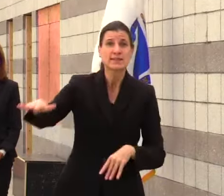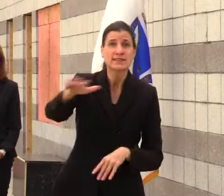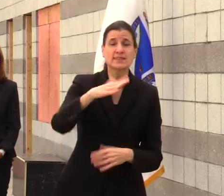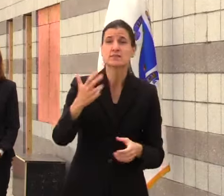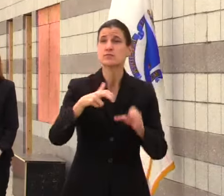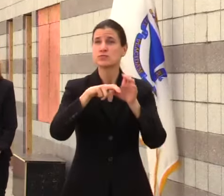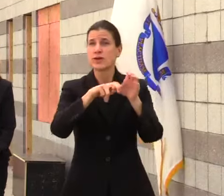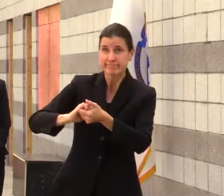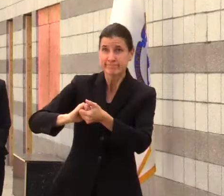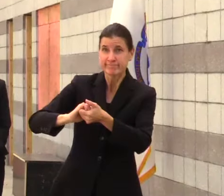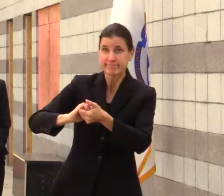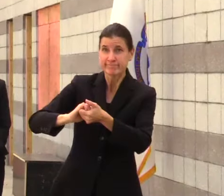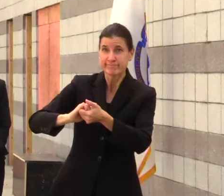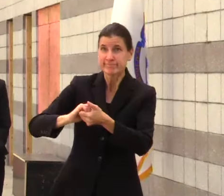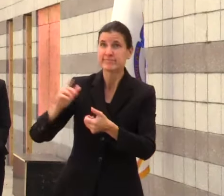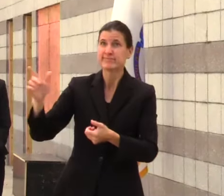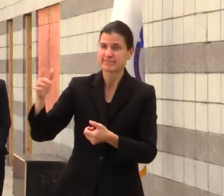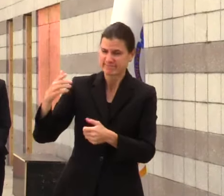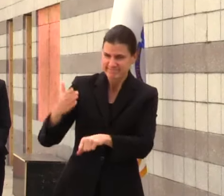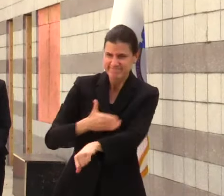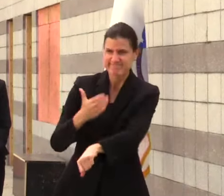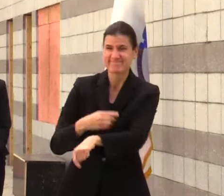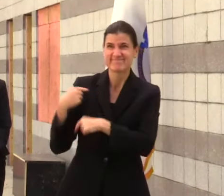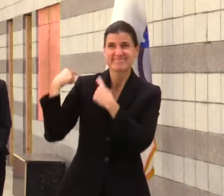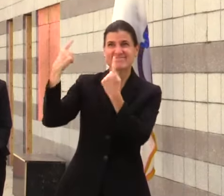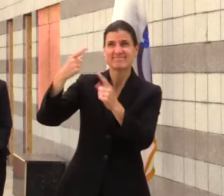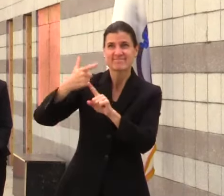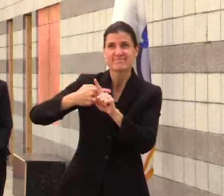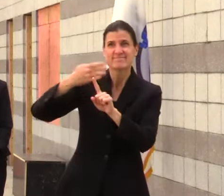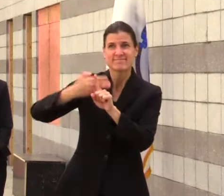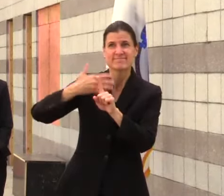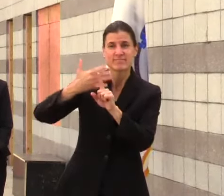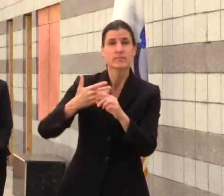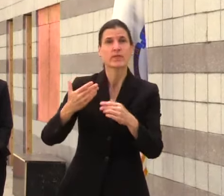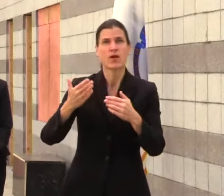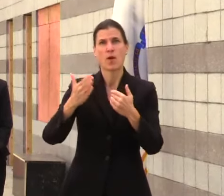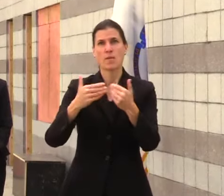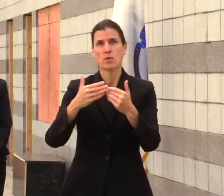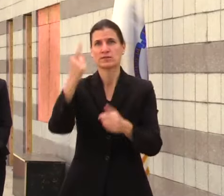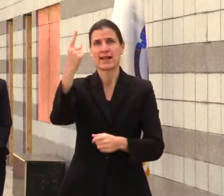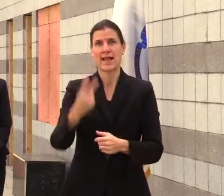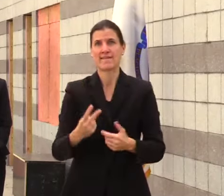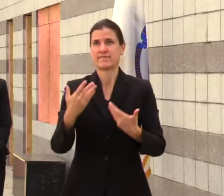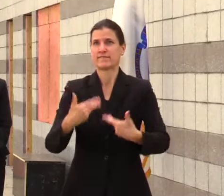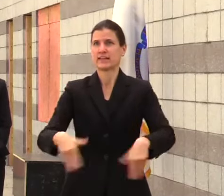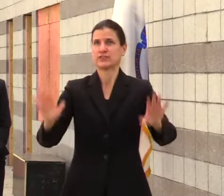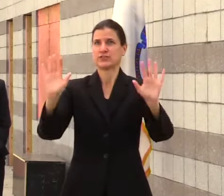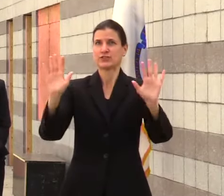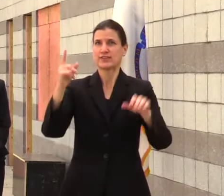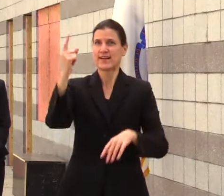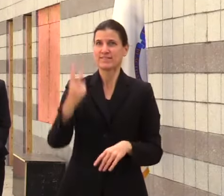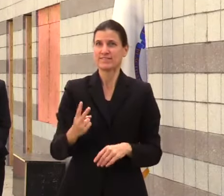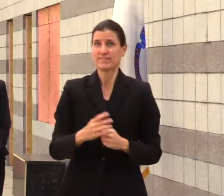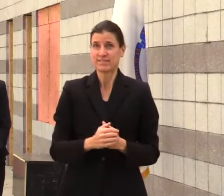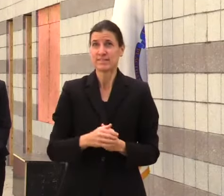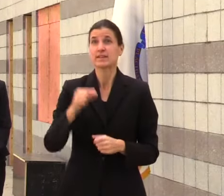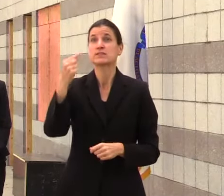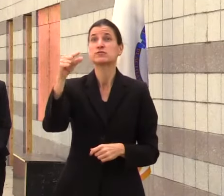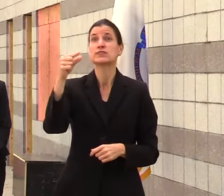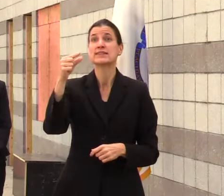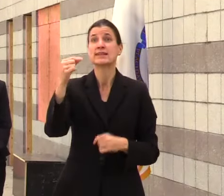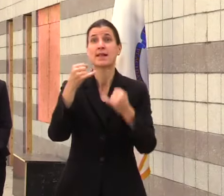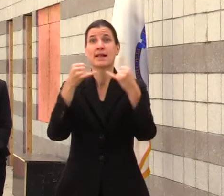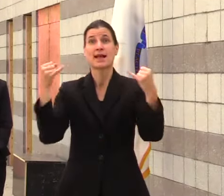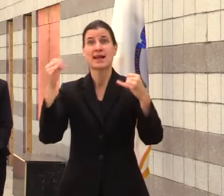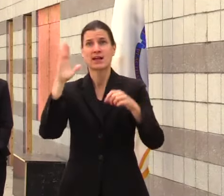forward to serving. It's going to extend the Green Line about 4.5 miles north along 2 branches from what will be